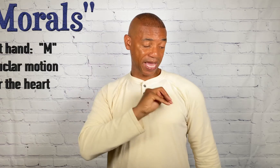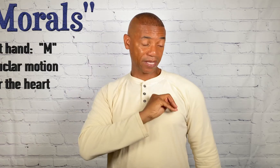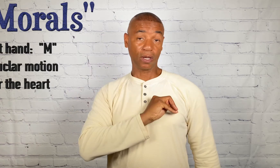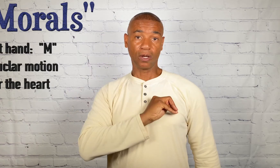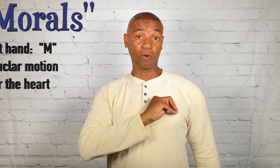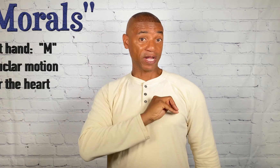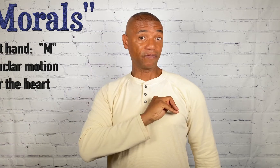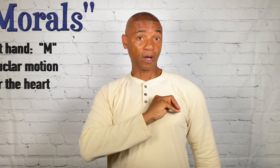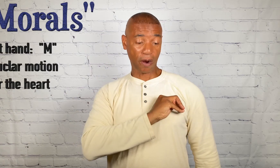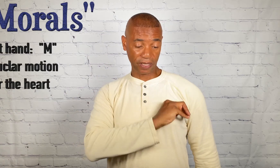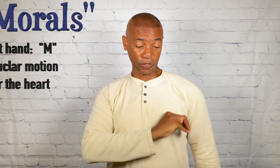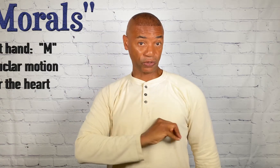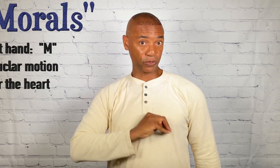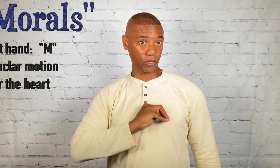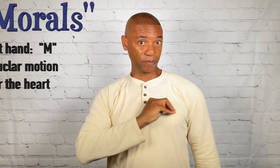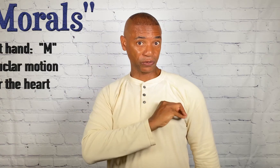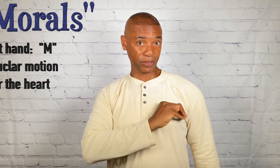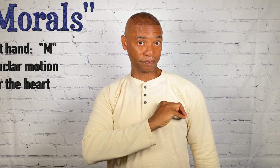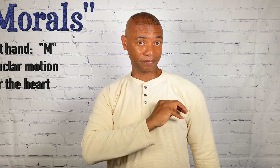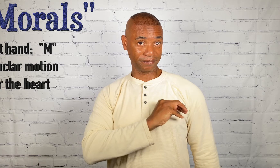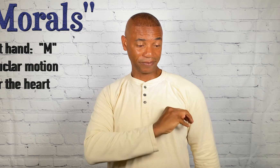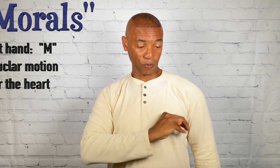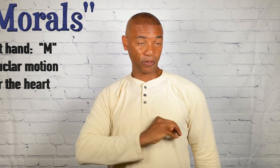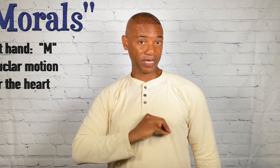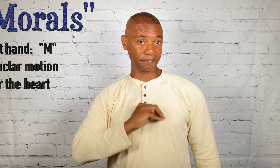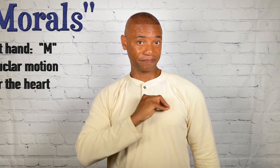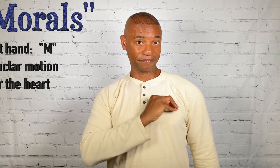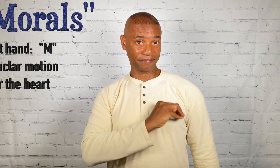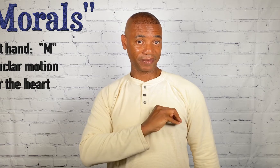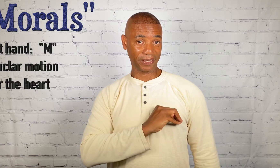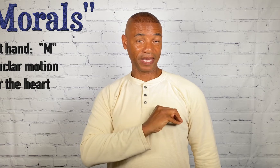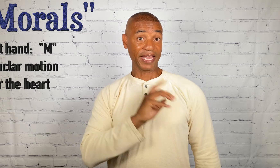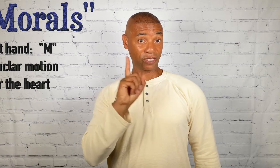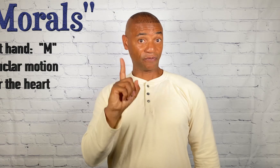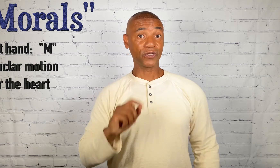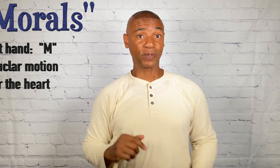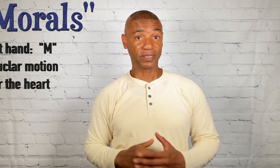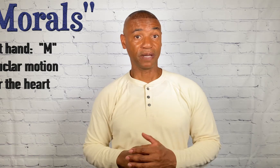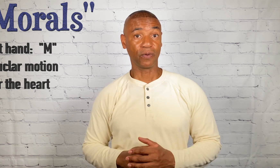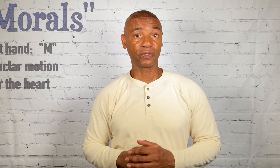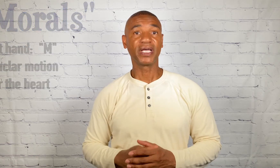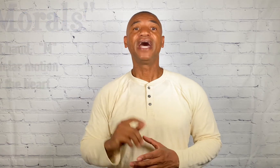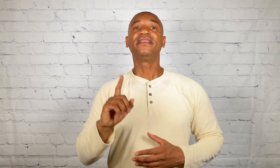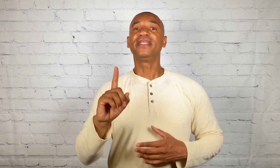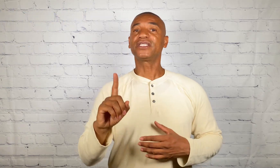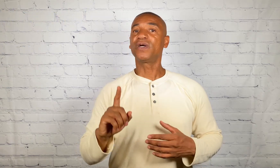hand, go right over the heart and do a circular motion. One more time. That's the first way to sign morals. The next way of